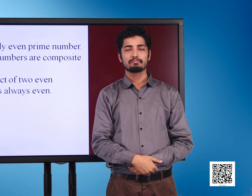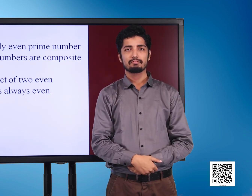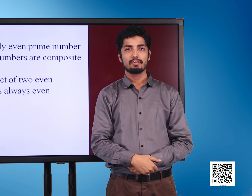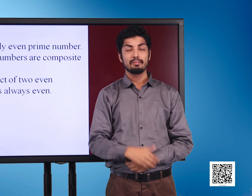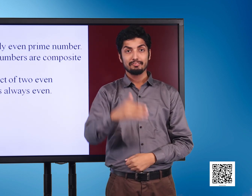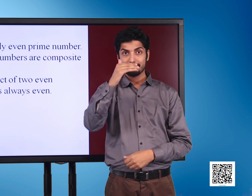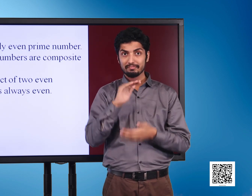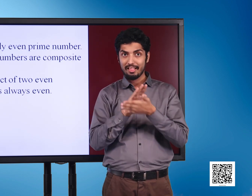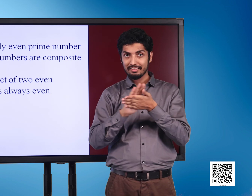H.